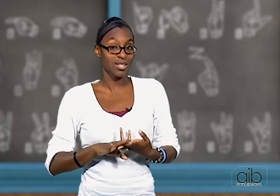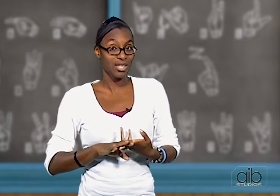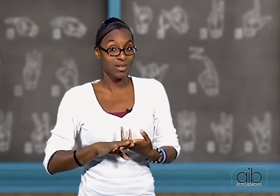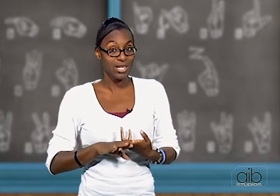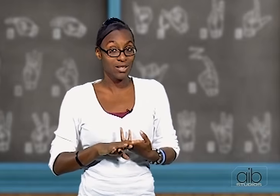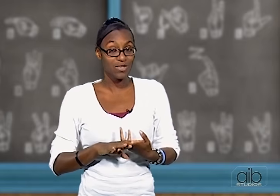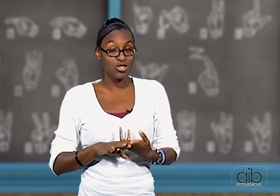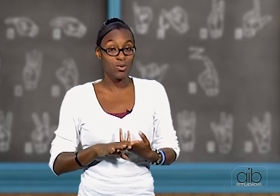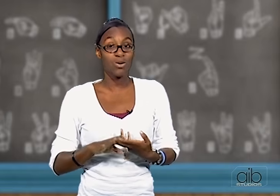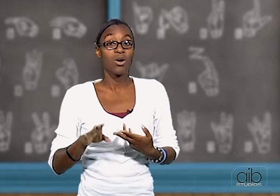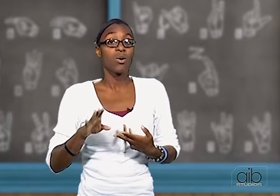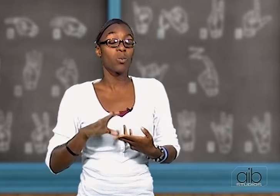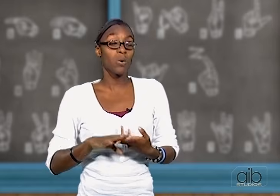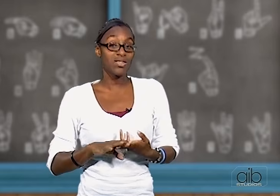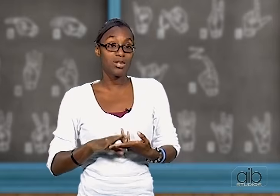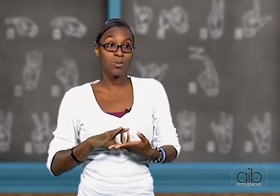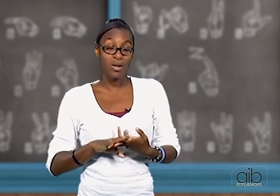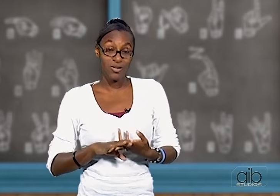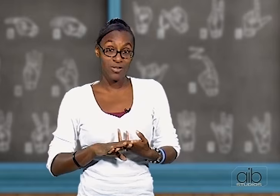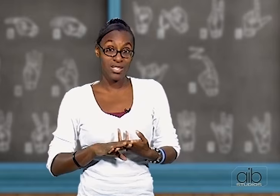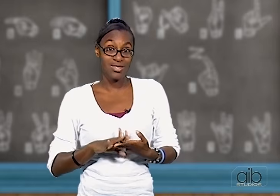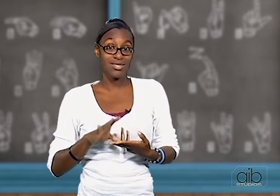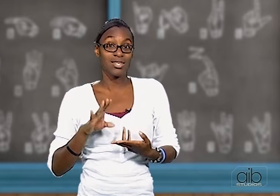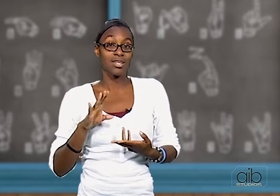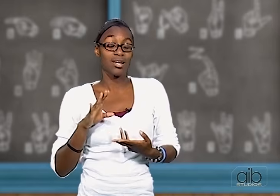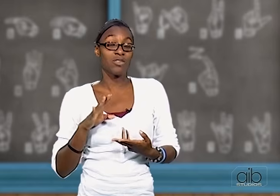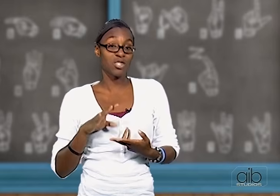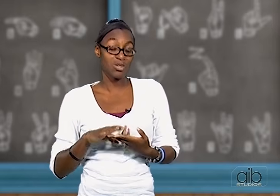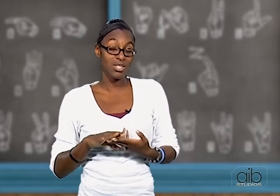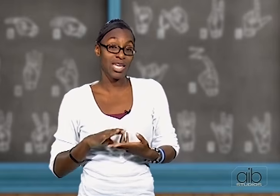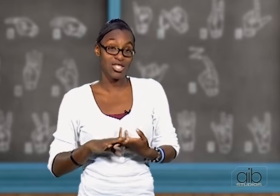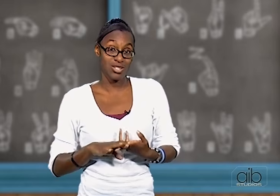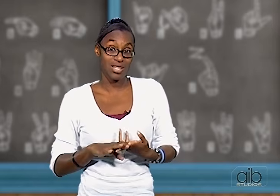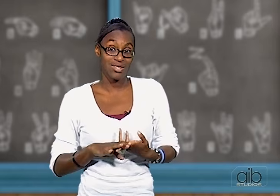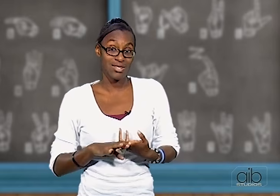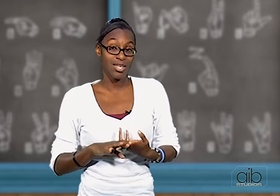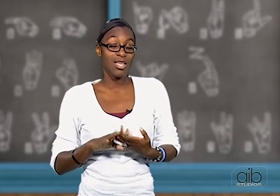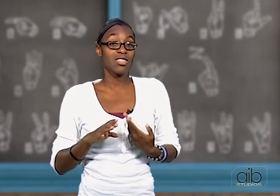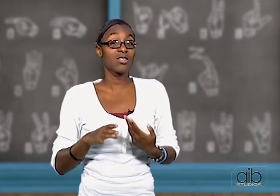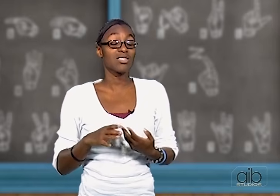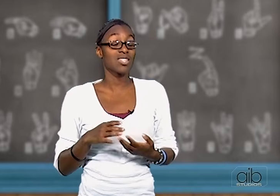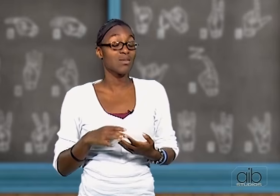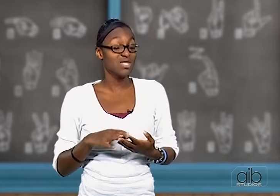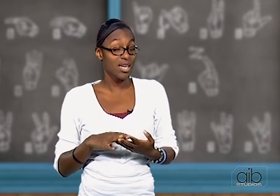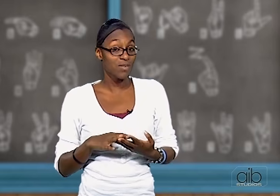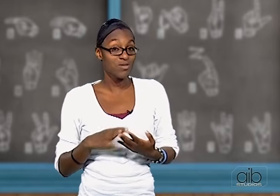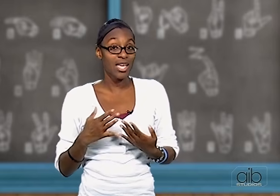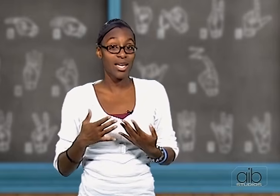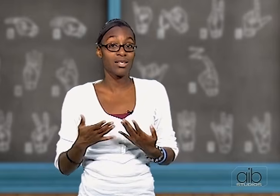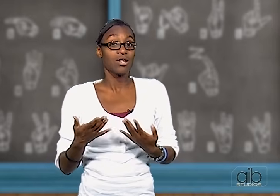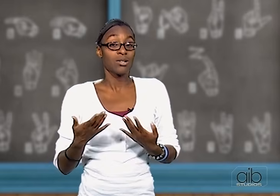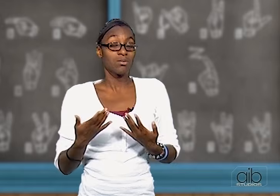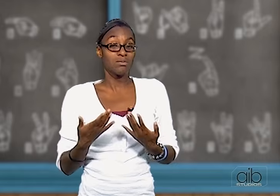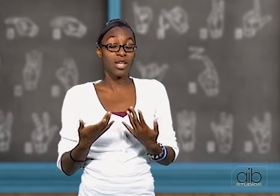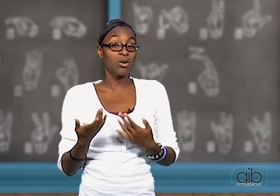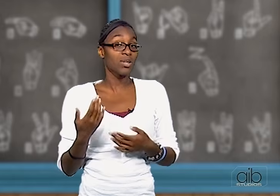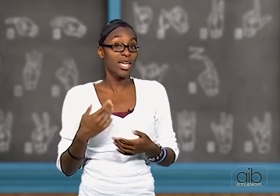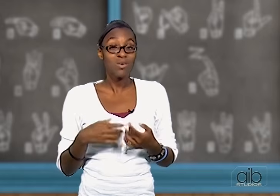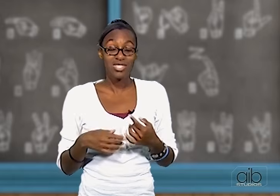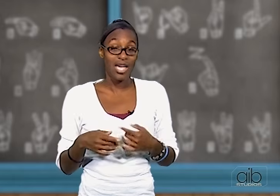hearing individual what their preference of communication is. There's some deaf that they're okay with signing